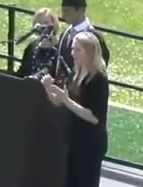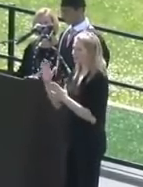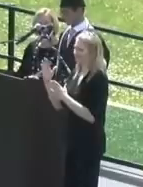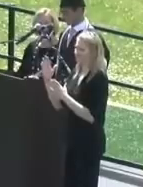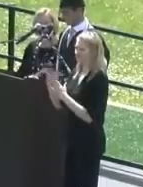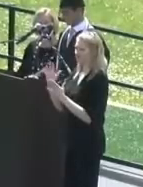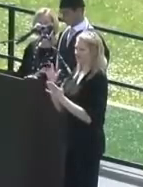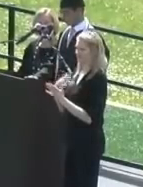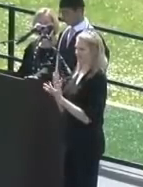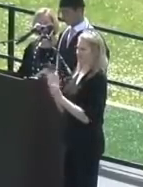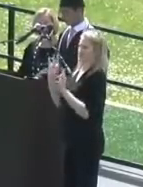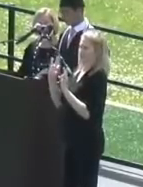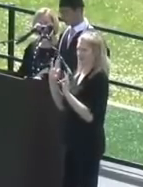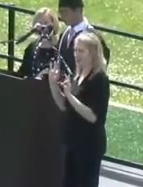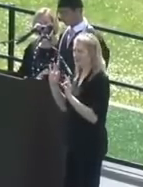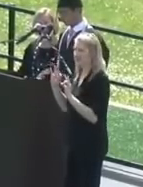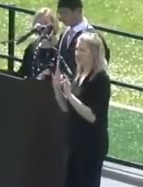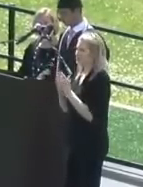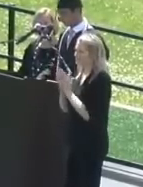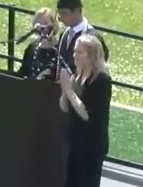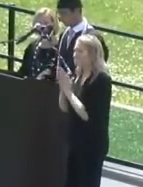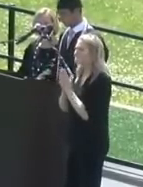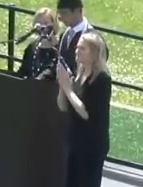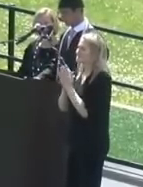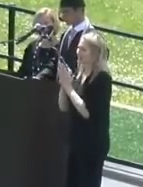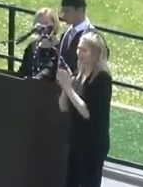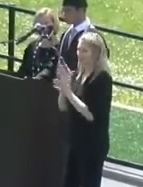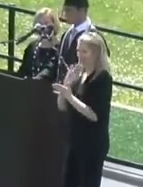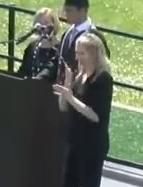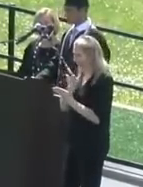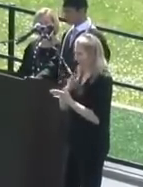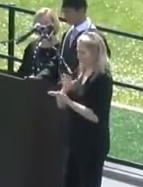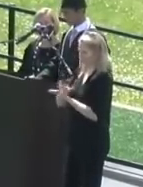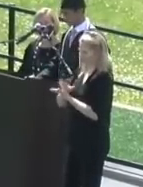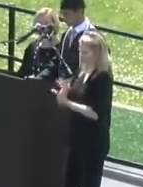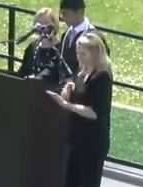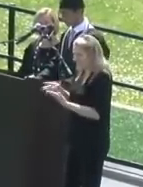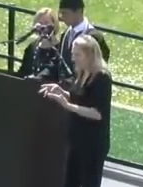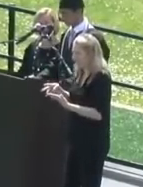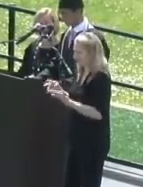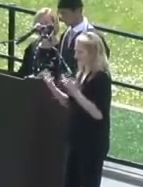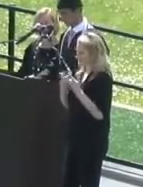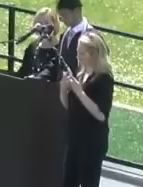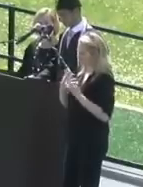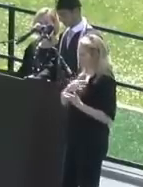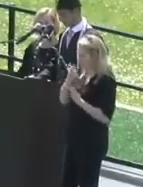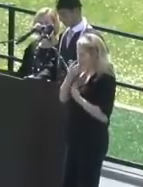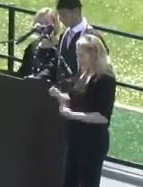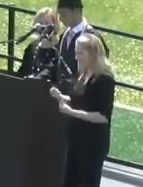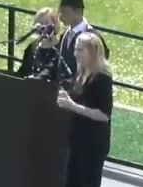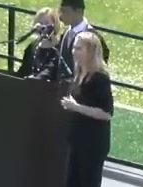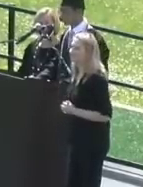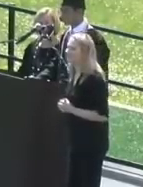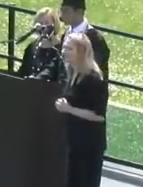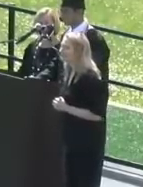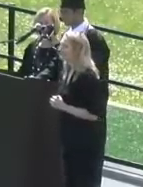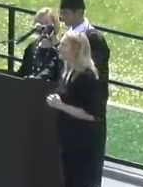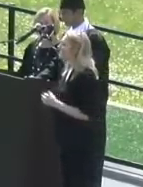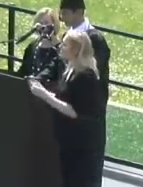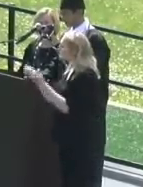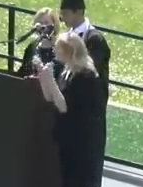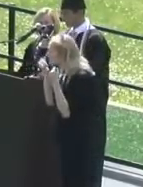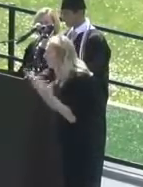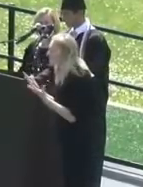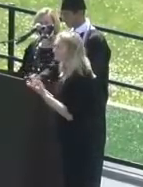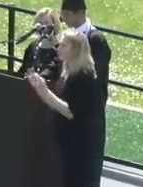to most of us. We could finally build a school schedule into something more personalized to our interests. We gained so much freedom